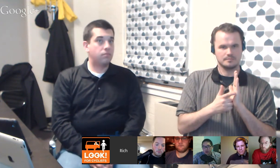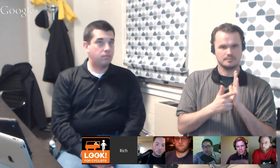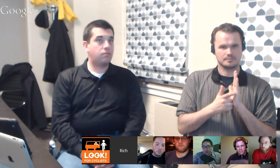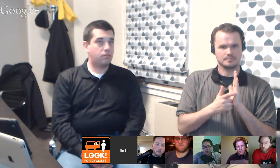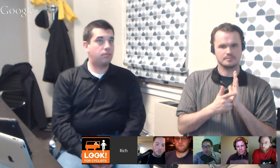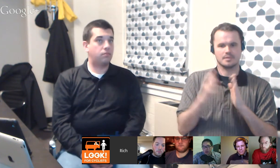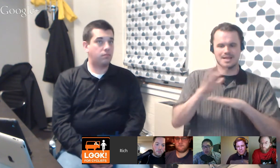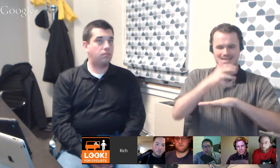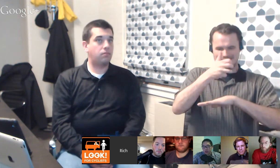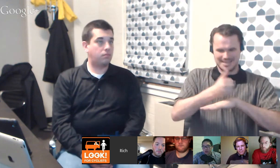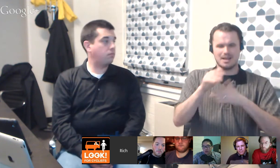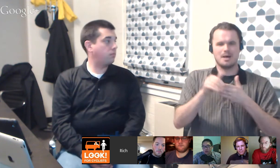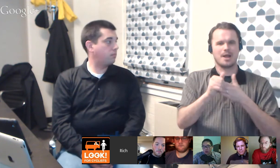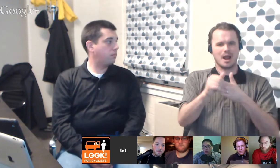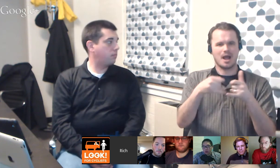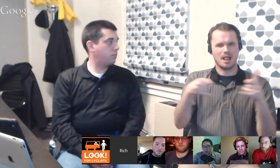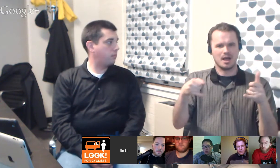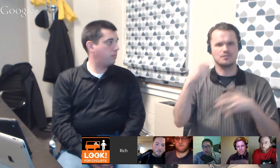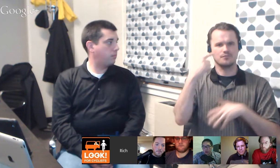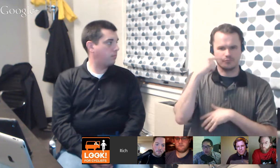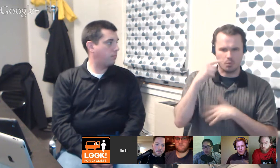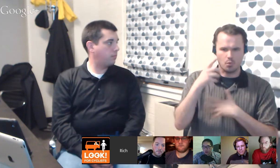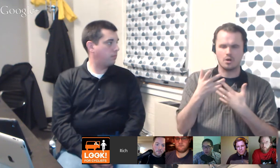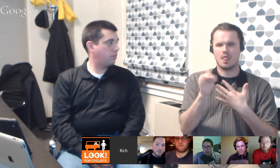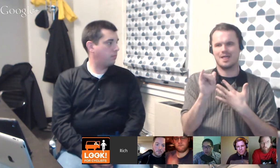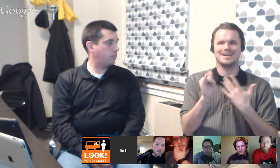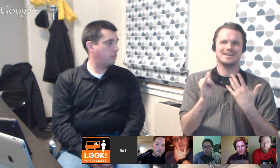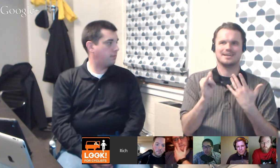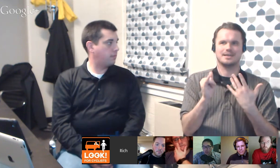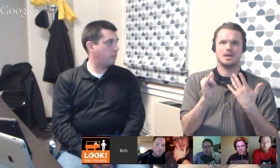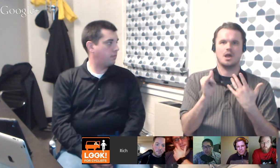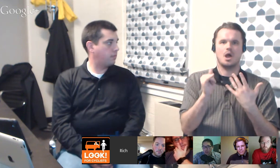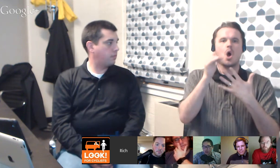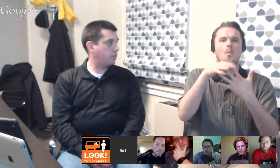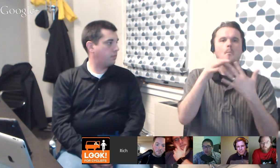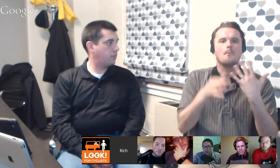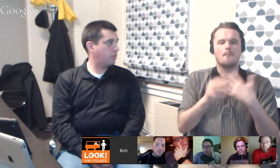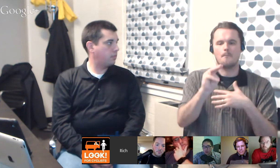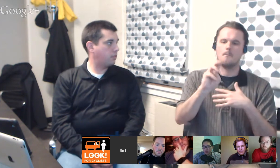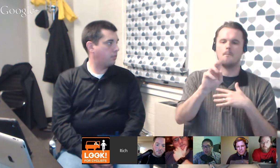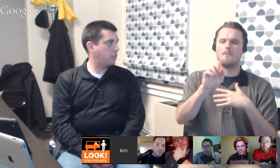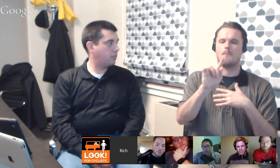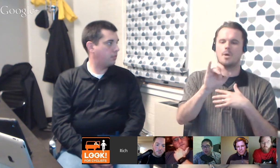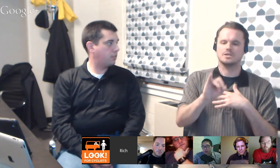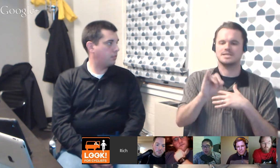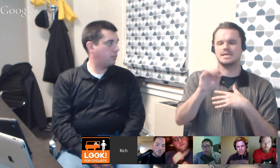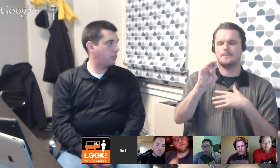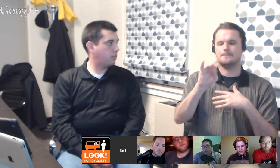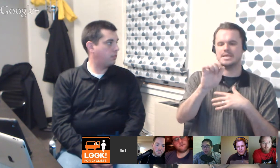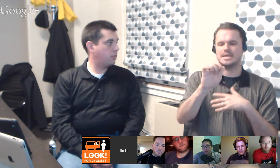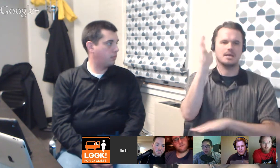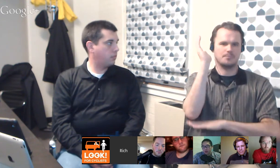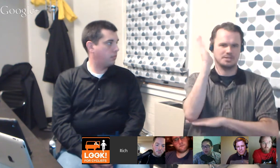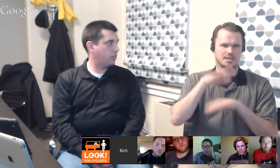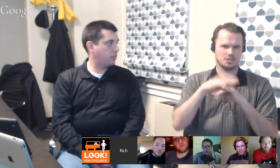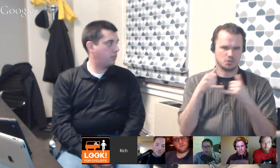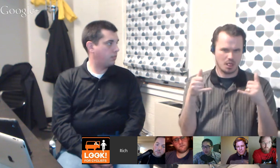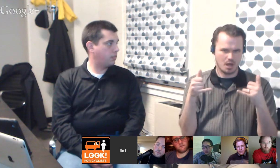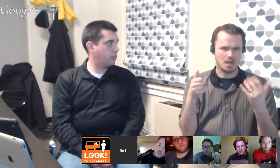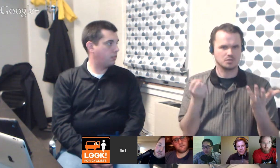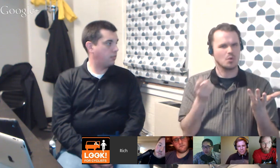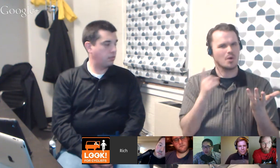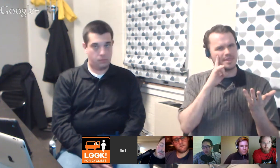set certain guidelines for like multimedia presentations online. So